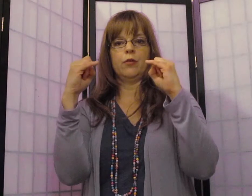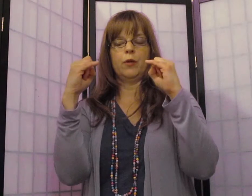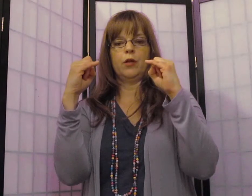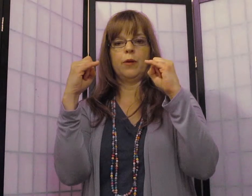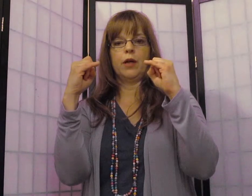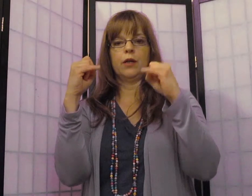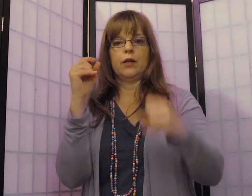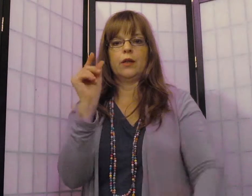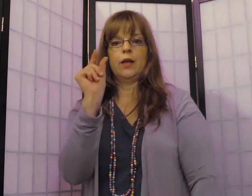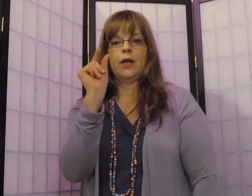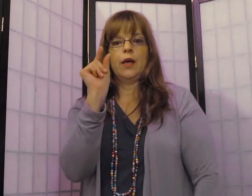pull apart.